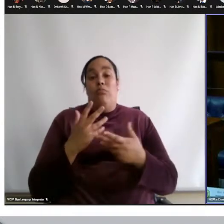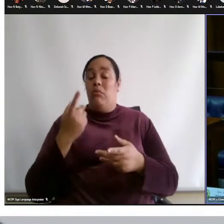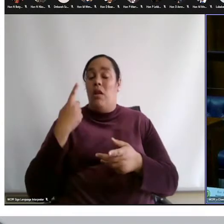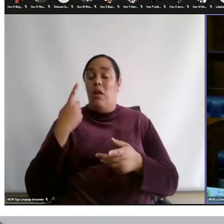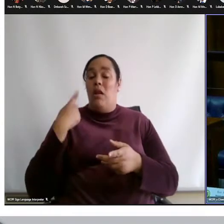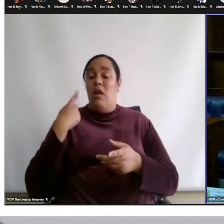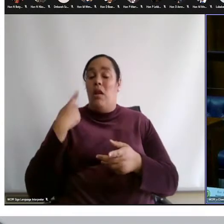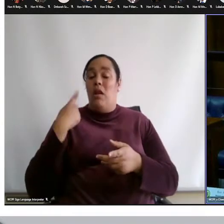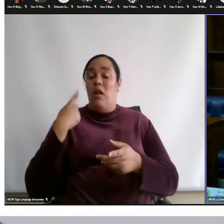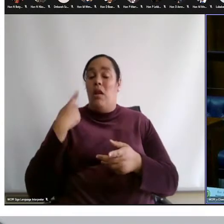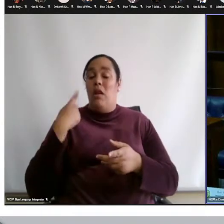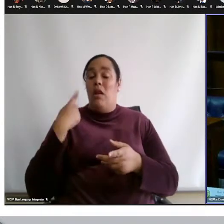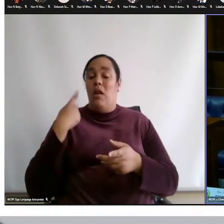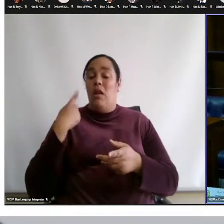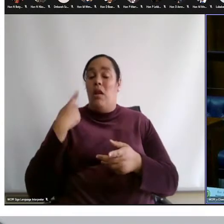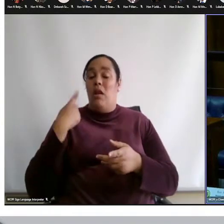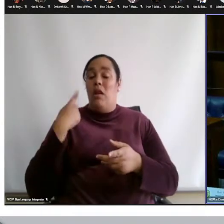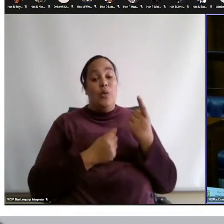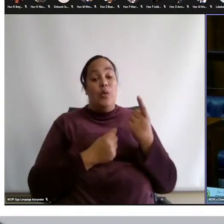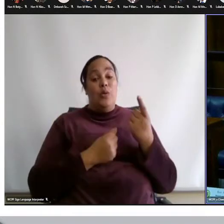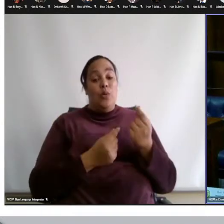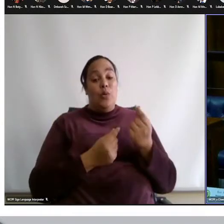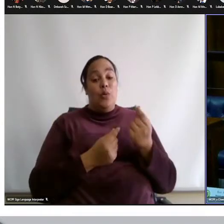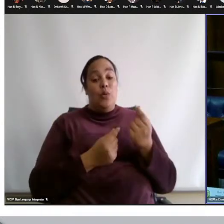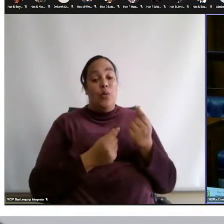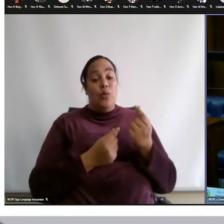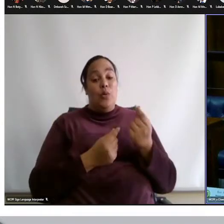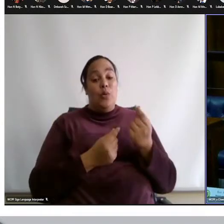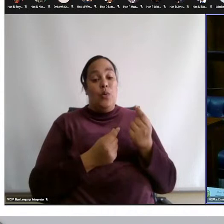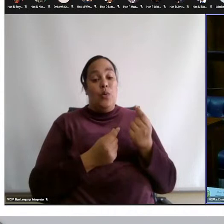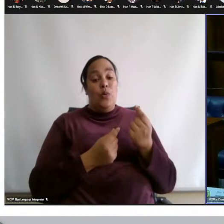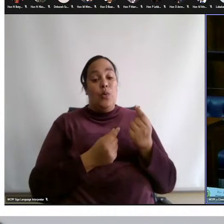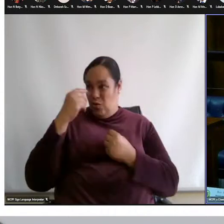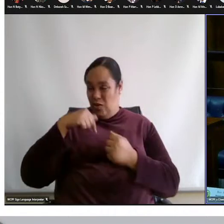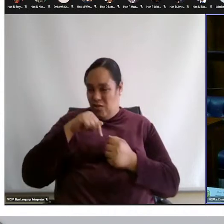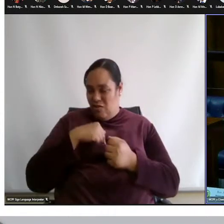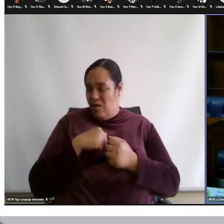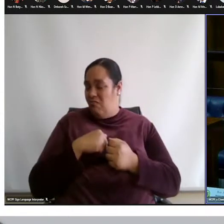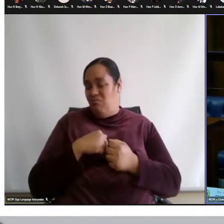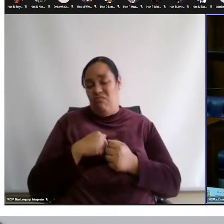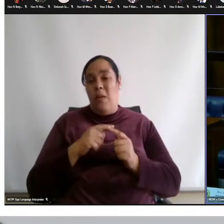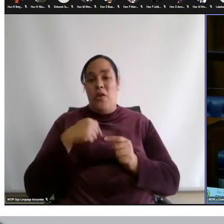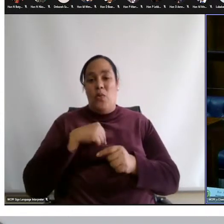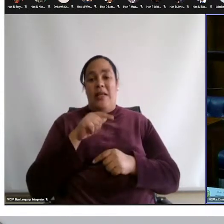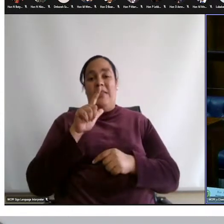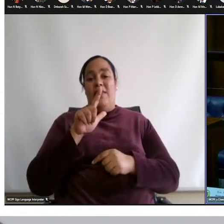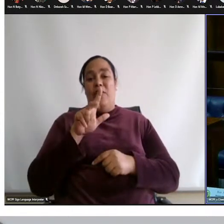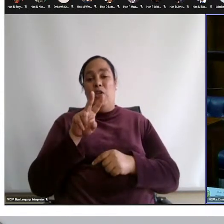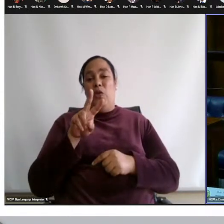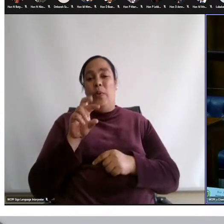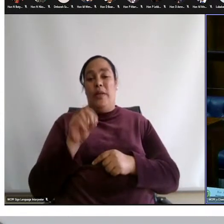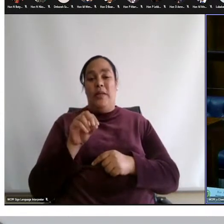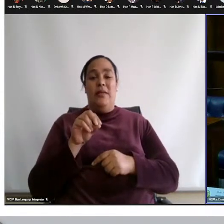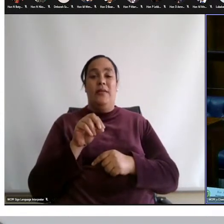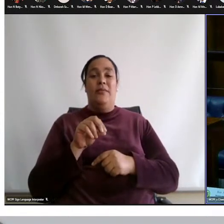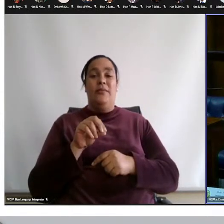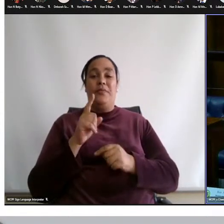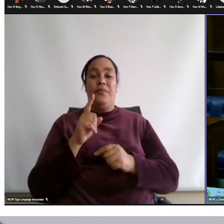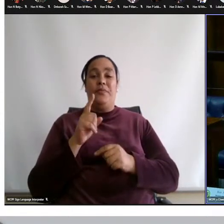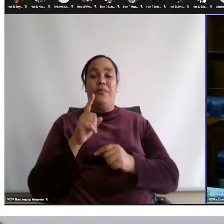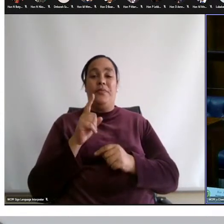ons 'n les moet probeer gee is die ANC. Ons het toepas 27 audits wat skoon